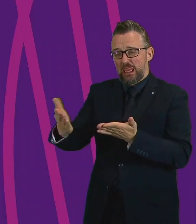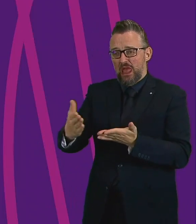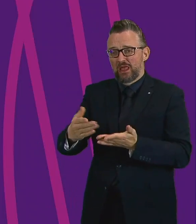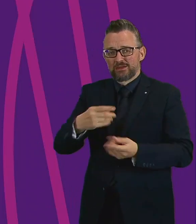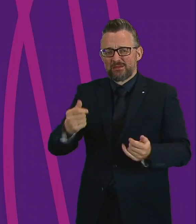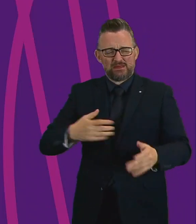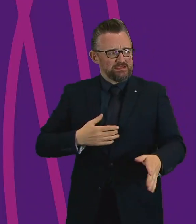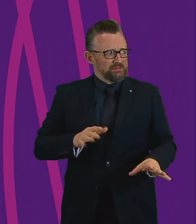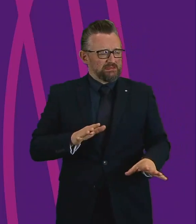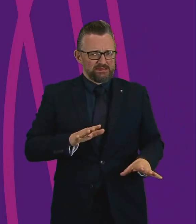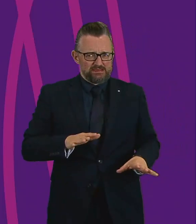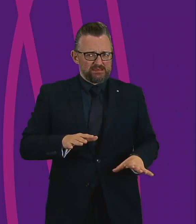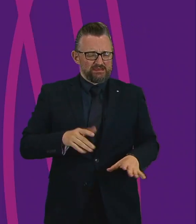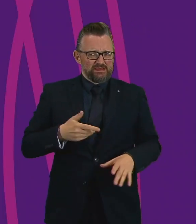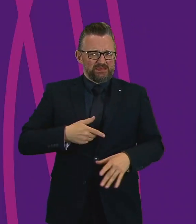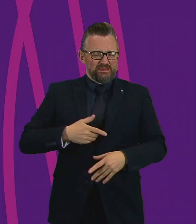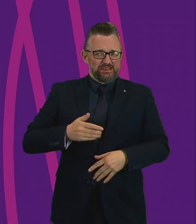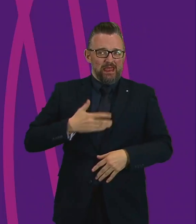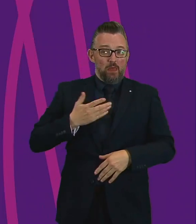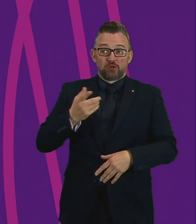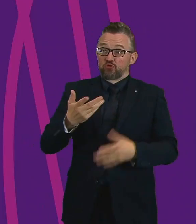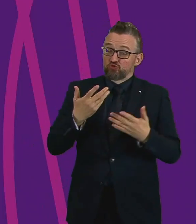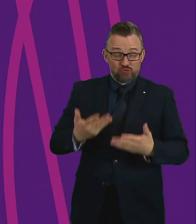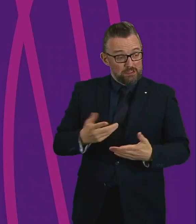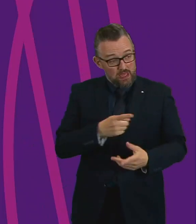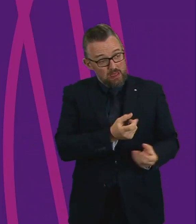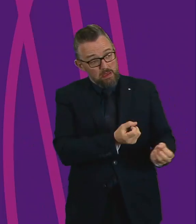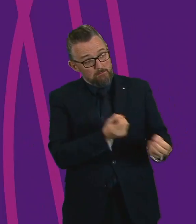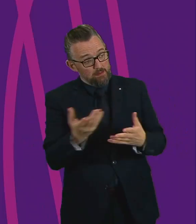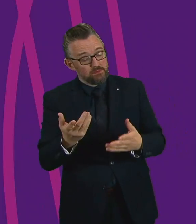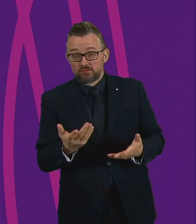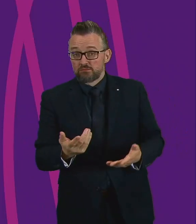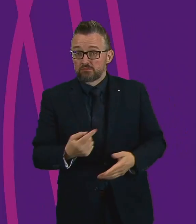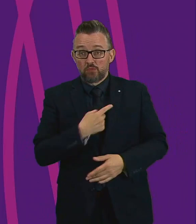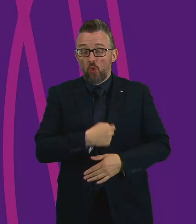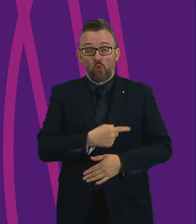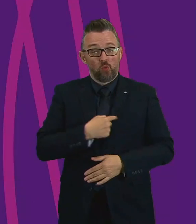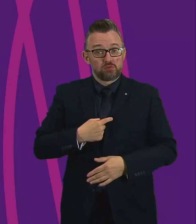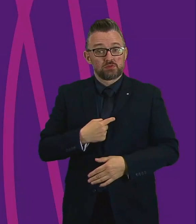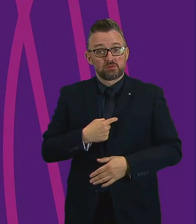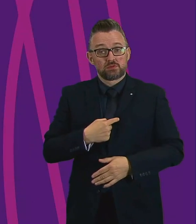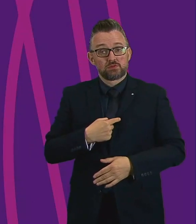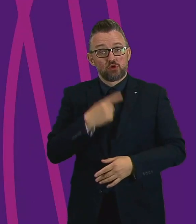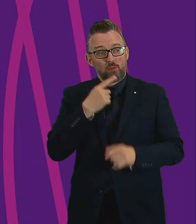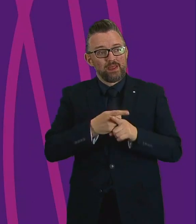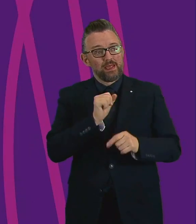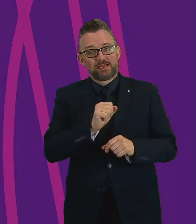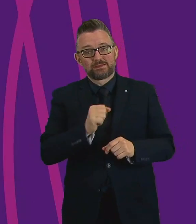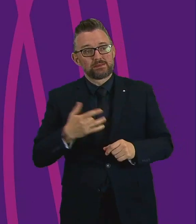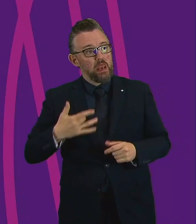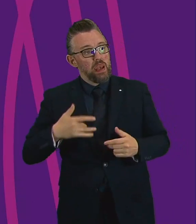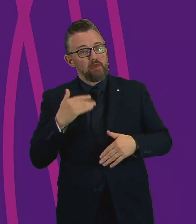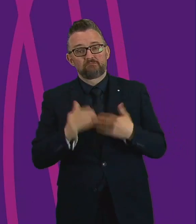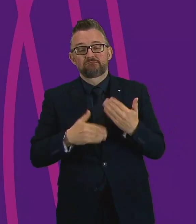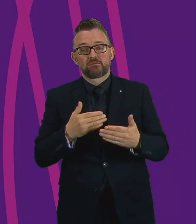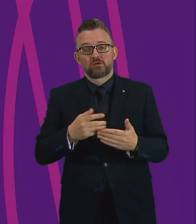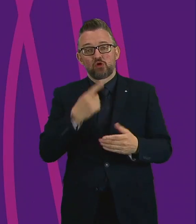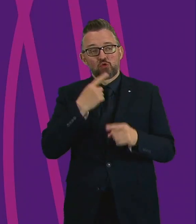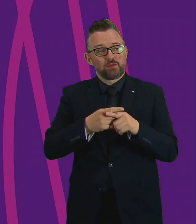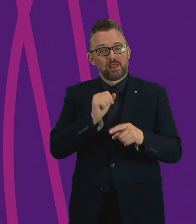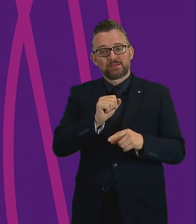on the benches, but today particularly honest about his current frugal lifestyle and his membership